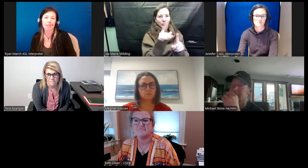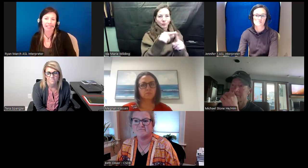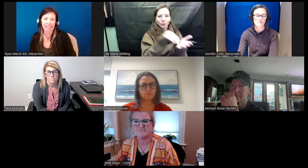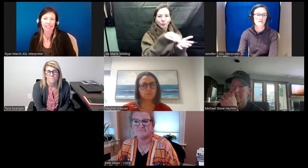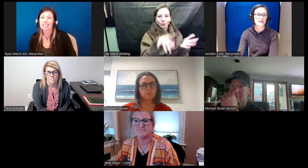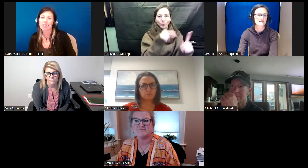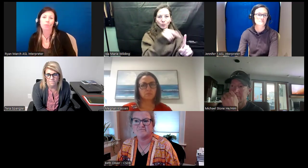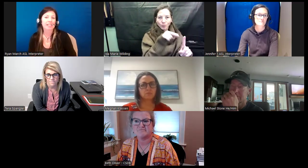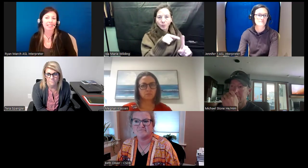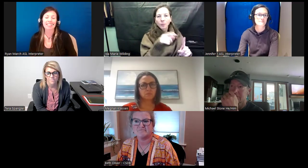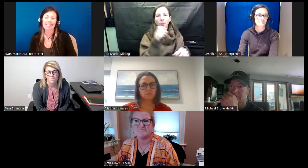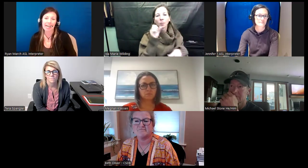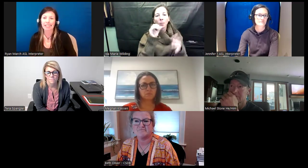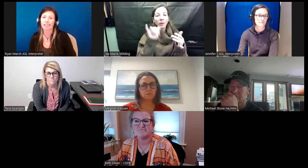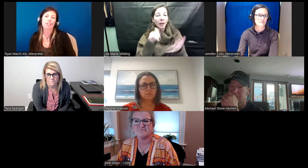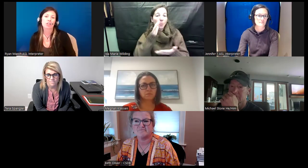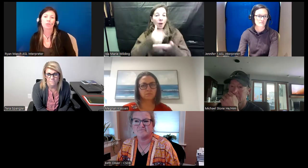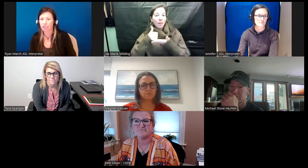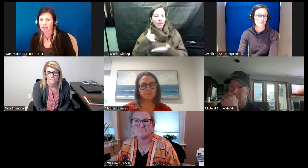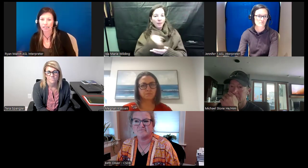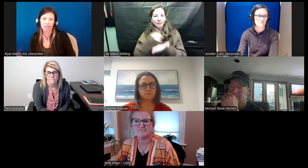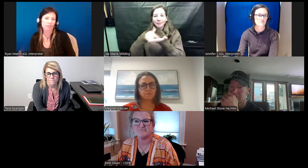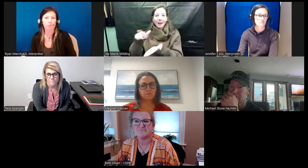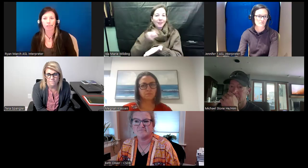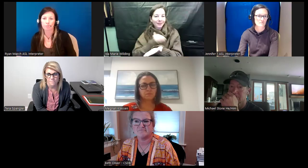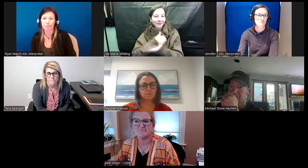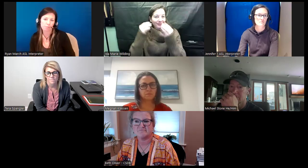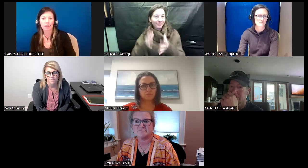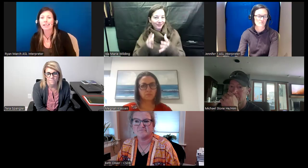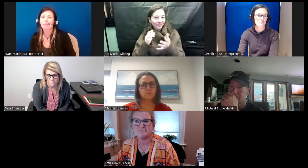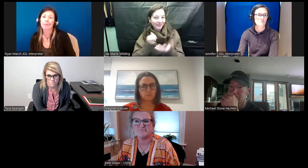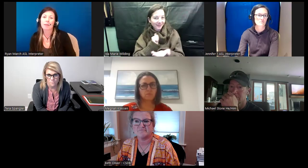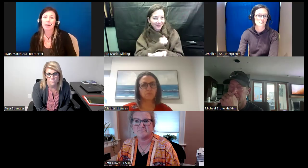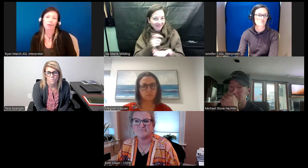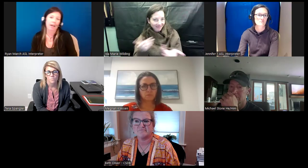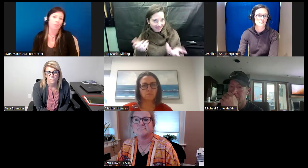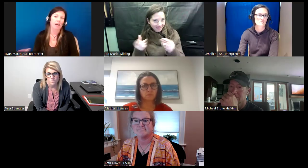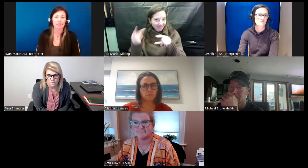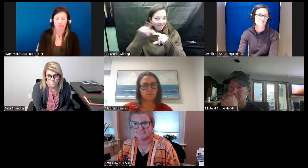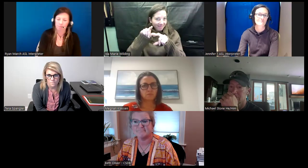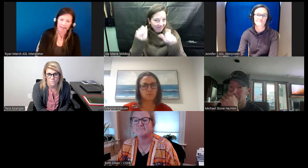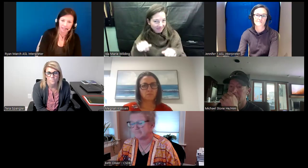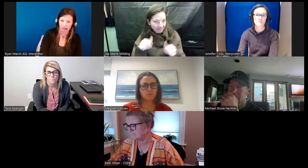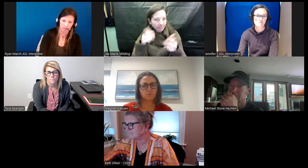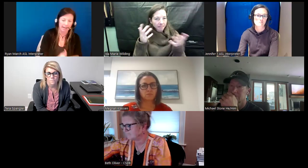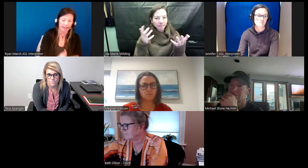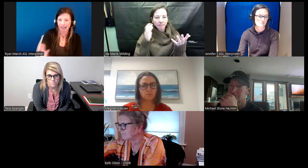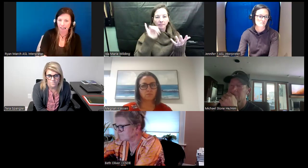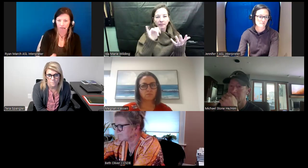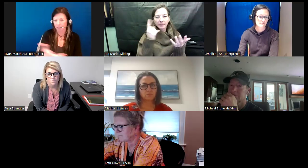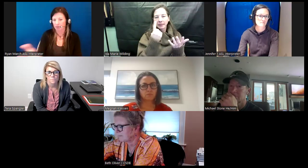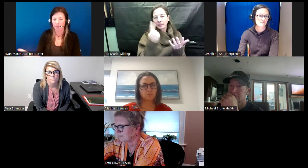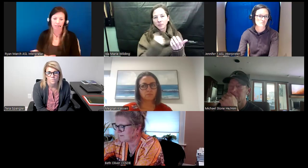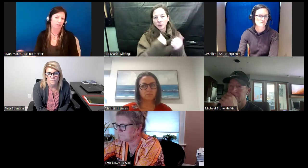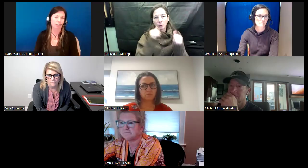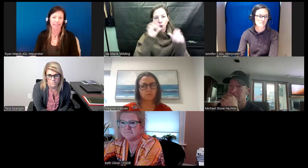IDEA money, because it is tied to the student, that per pupil, but maybe that would help us pay teachers, have that